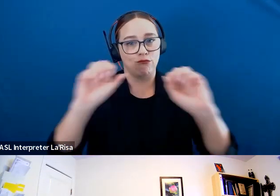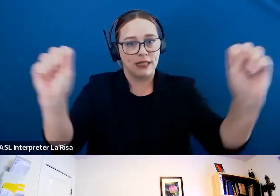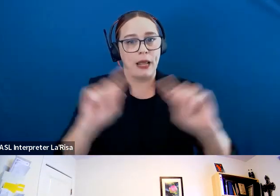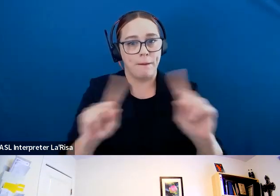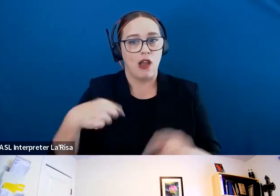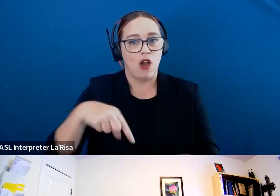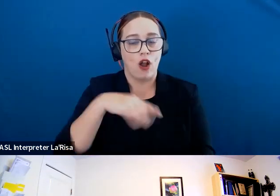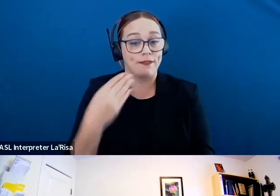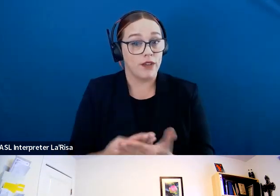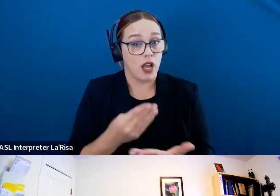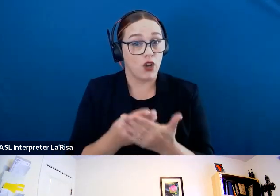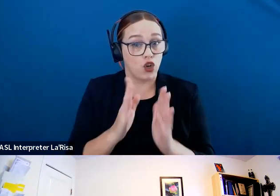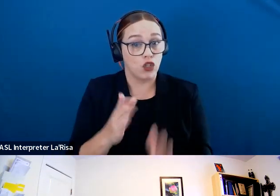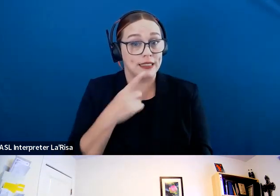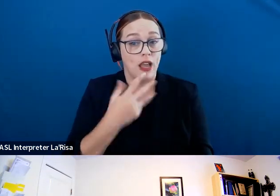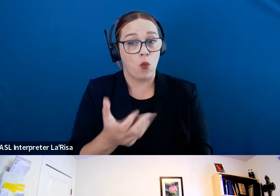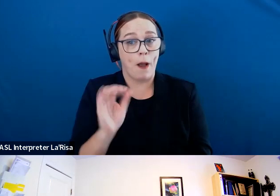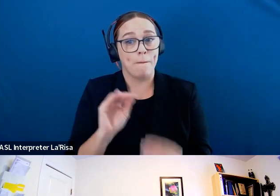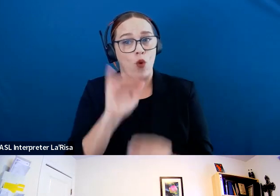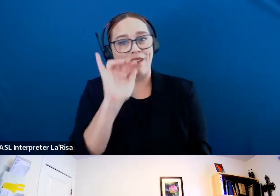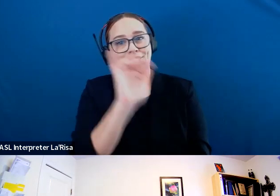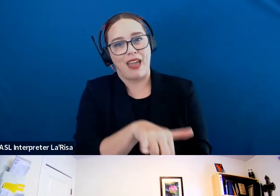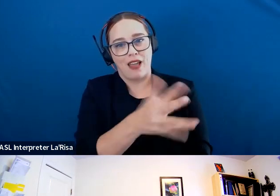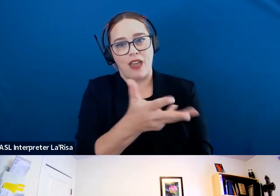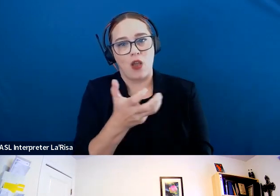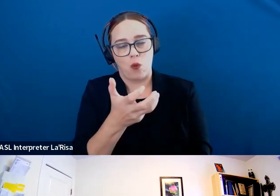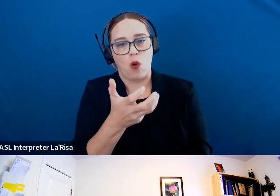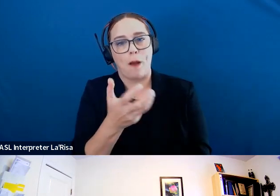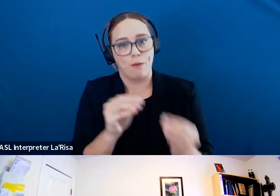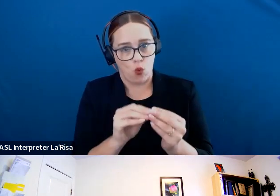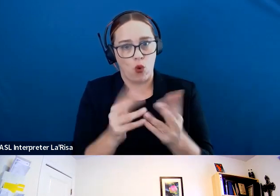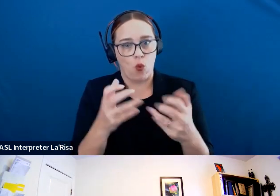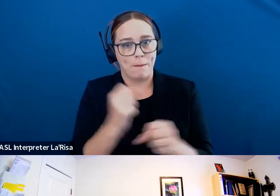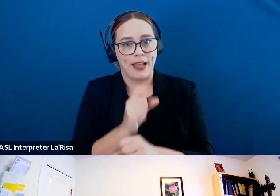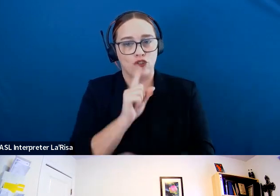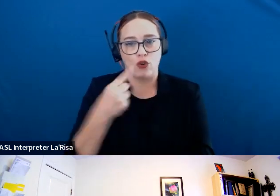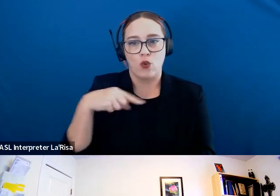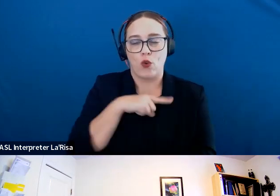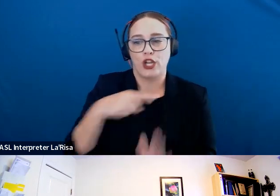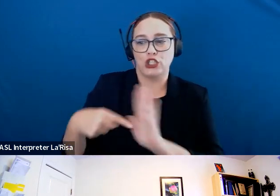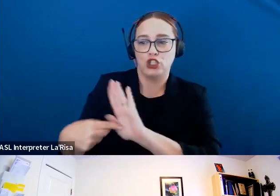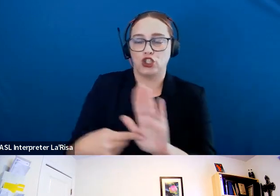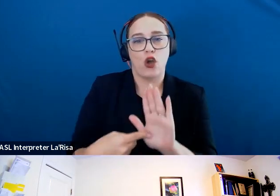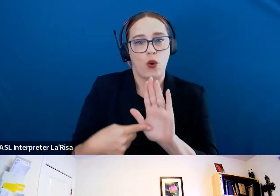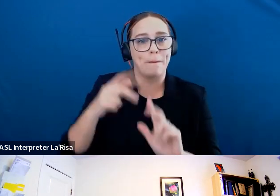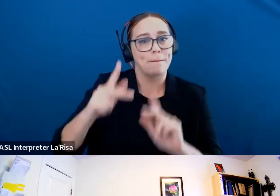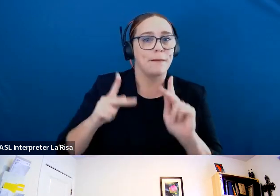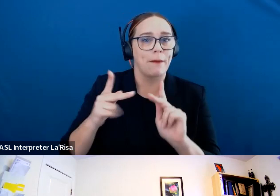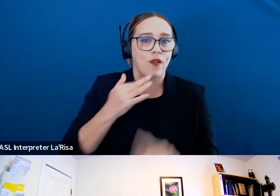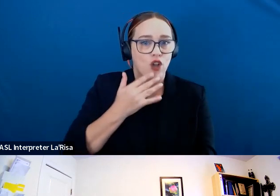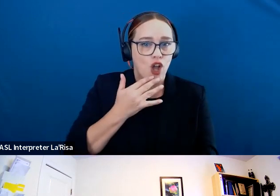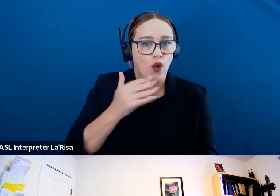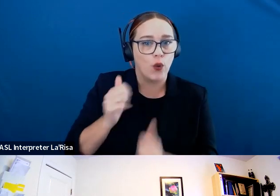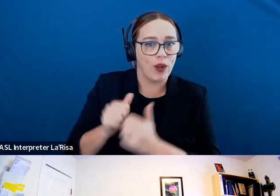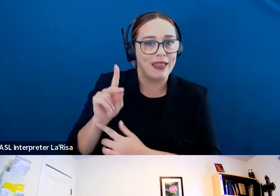us is they want more of that we are to make sure that we're showing people of color, with disabilities,